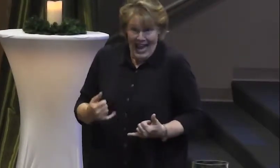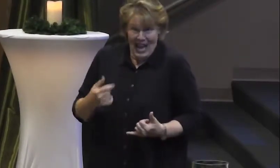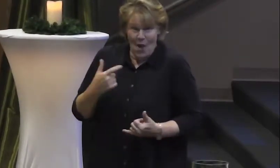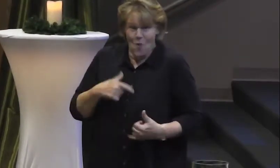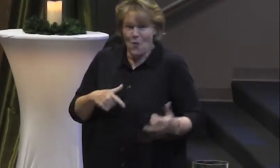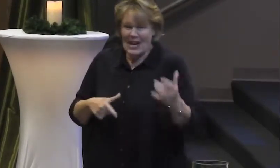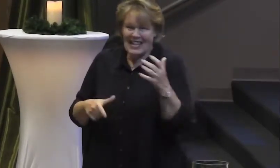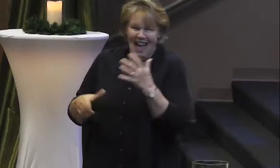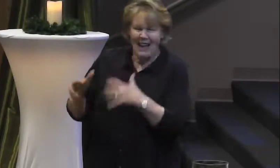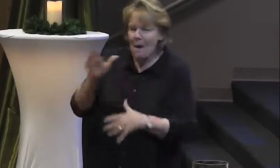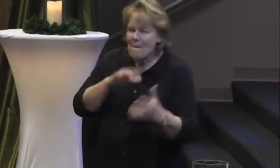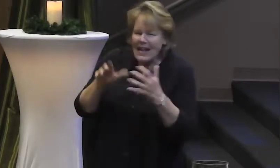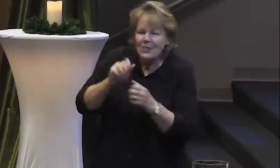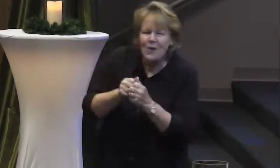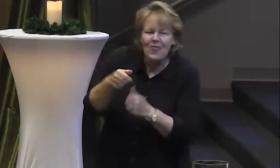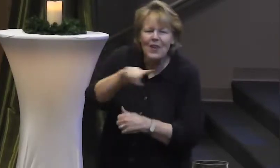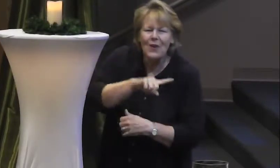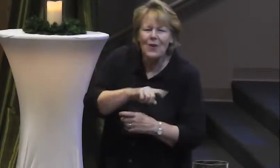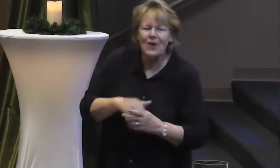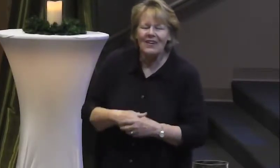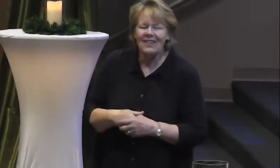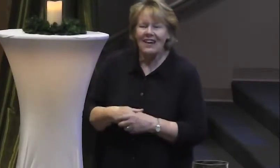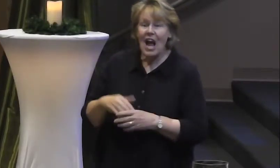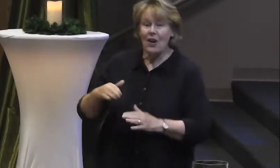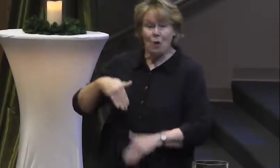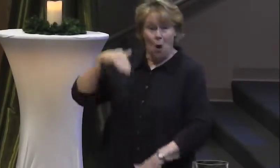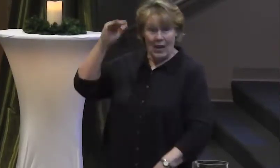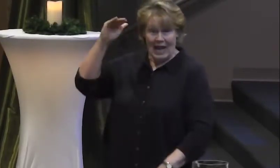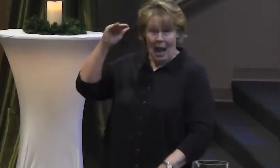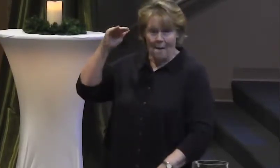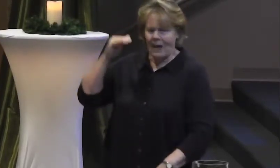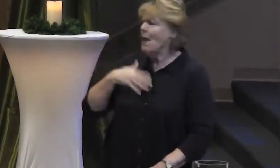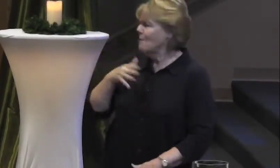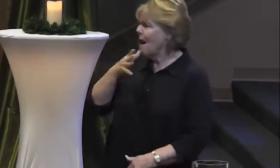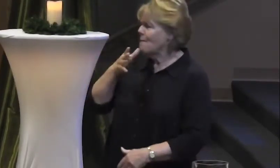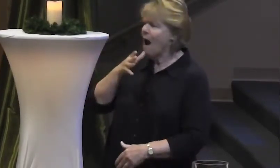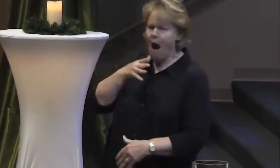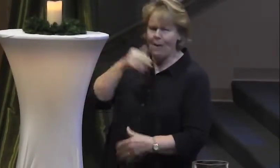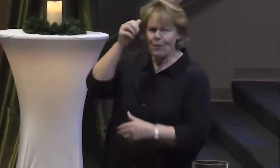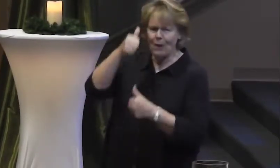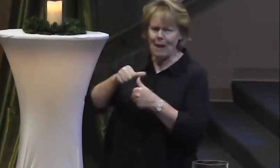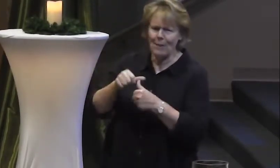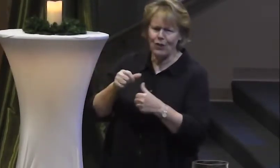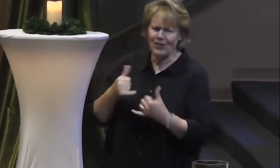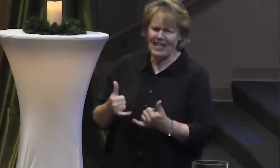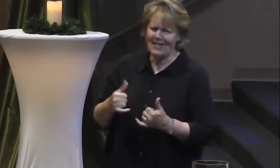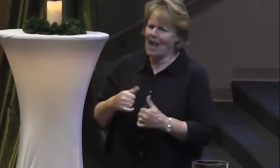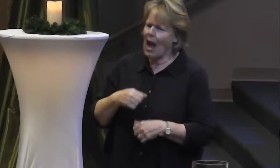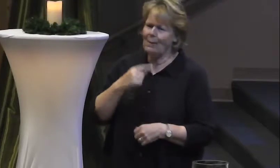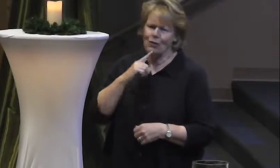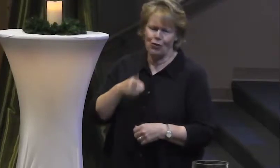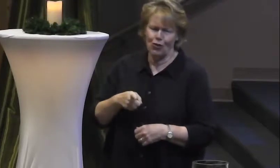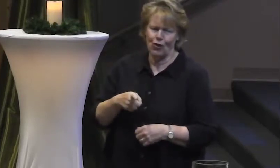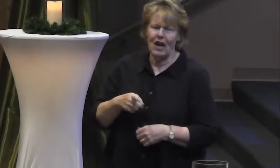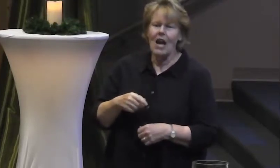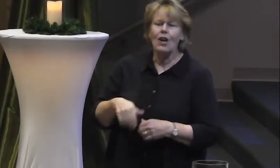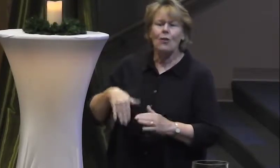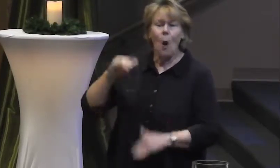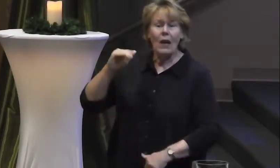Growing up, our family, and my mom over here will remember this, I'm sure. Our church in Denver, kind of